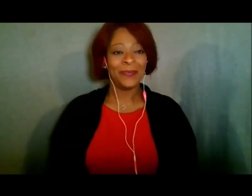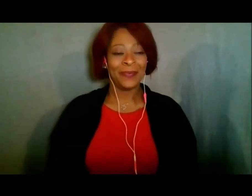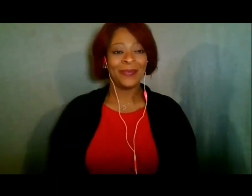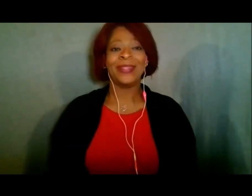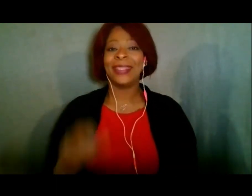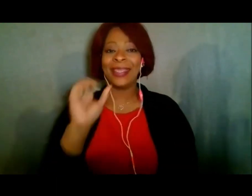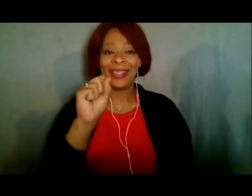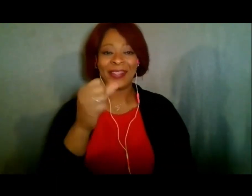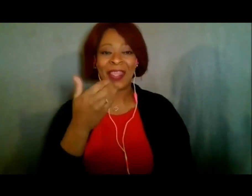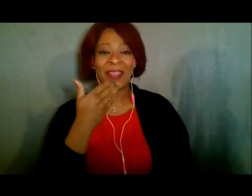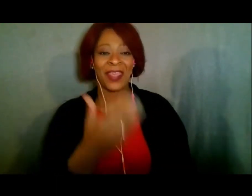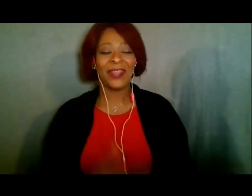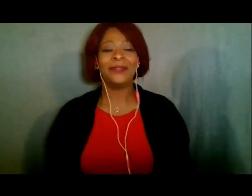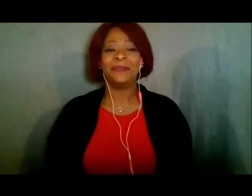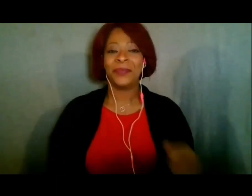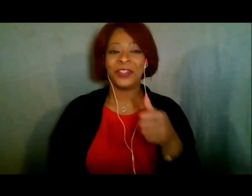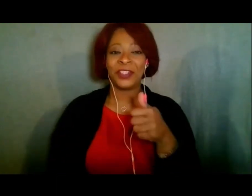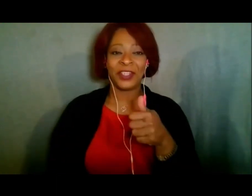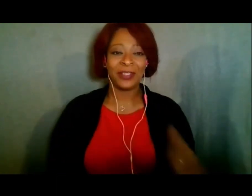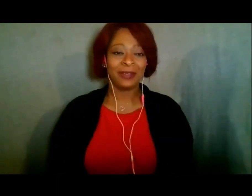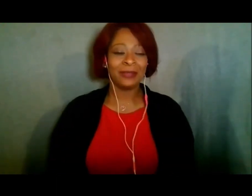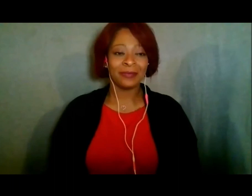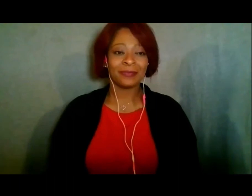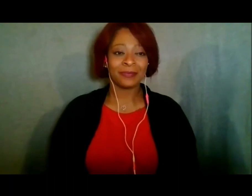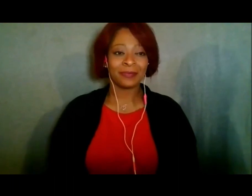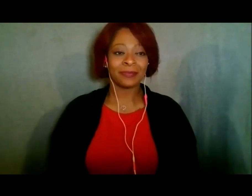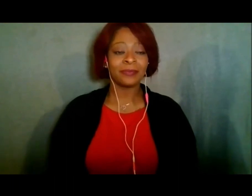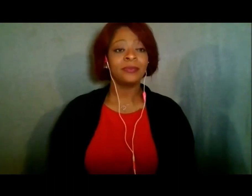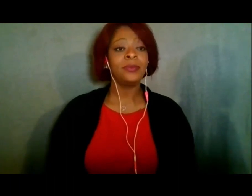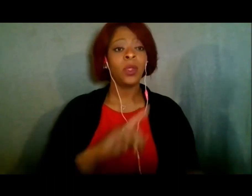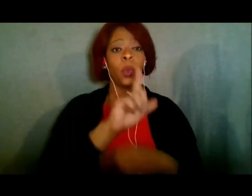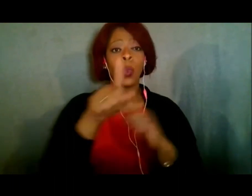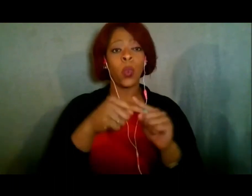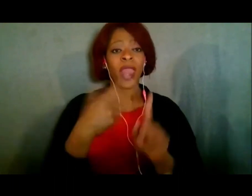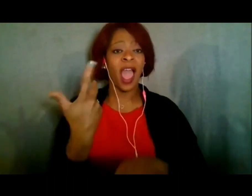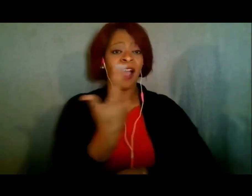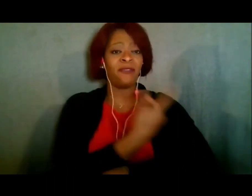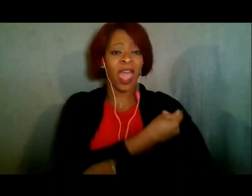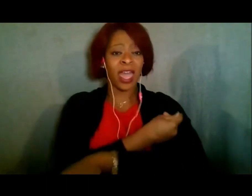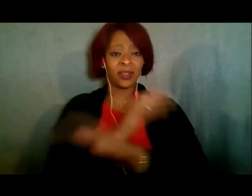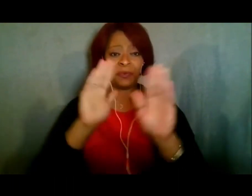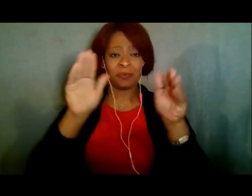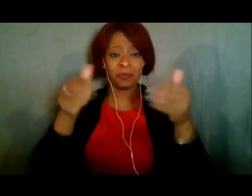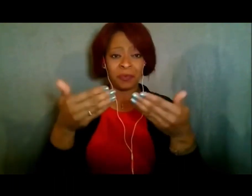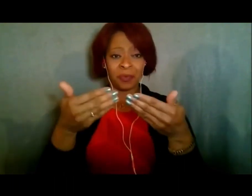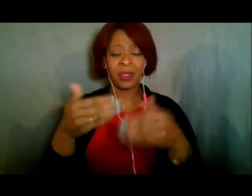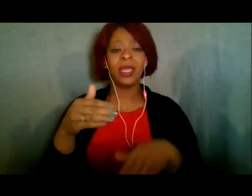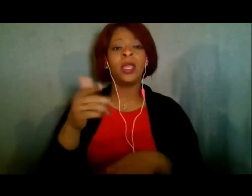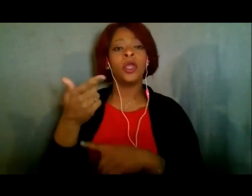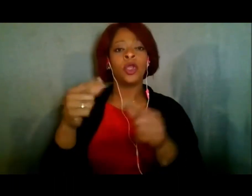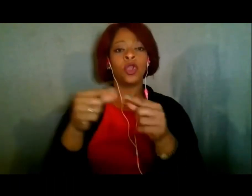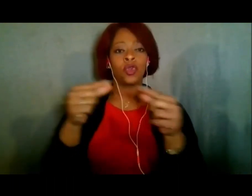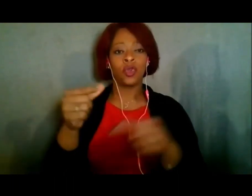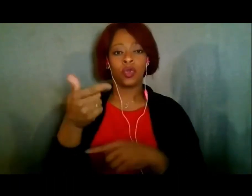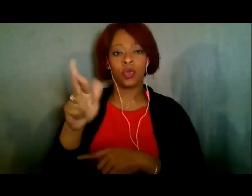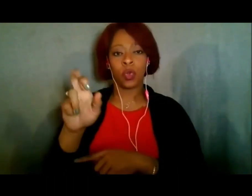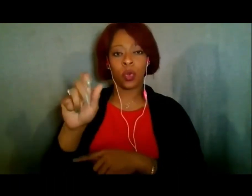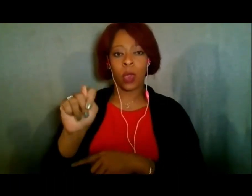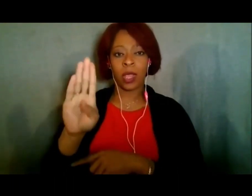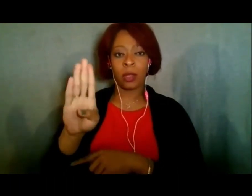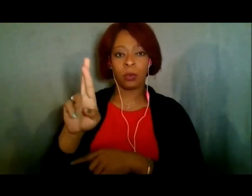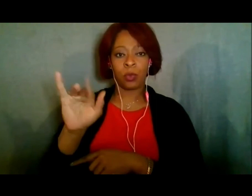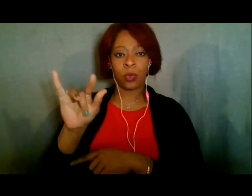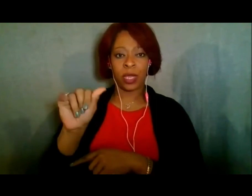Yes, thank you. Okay, good. All right, so when they introduced the vaccine in Great Britain, 2 of the